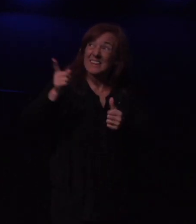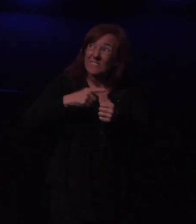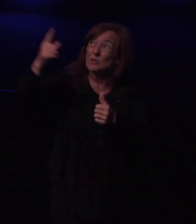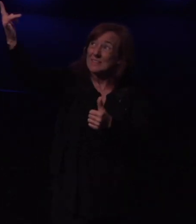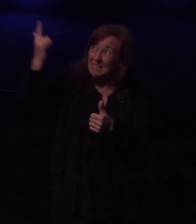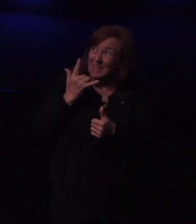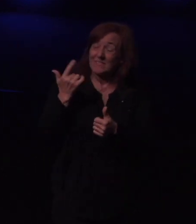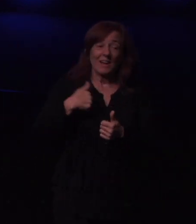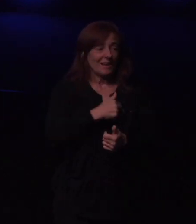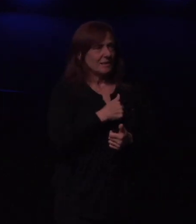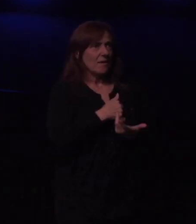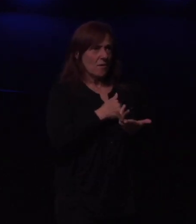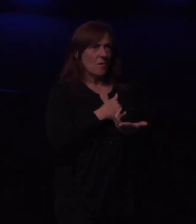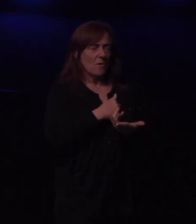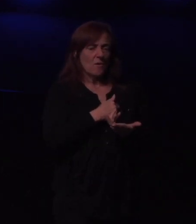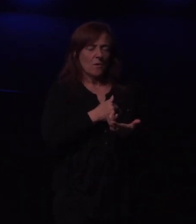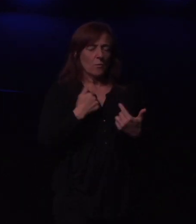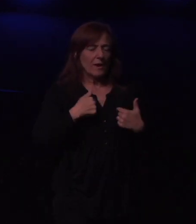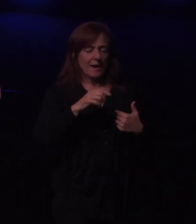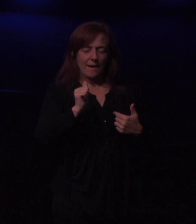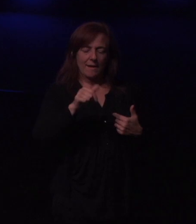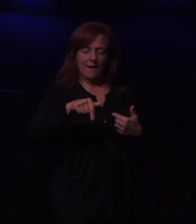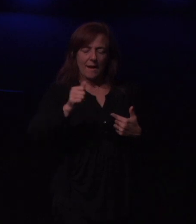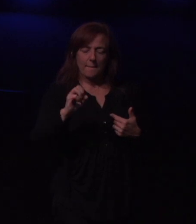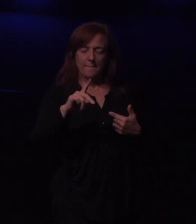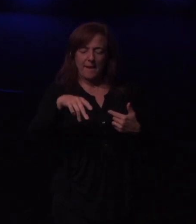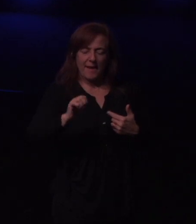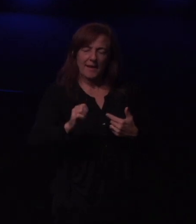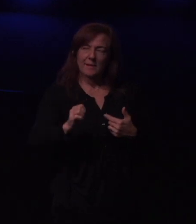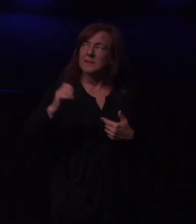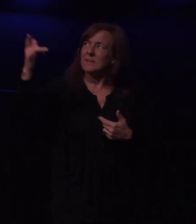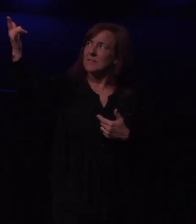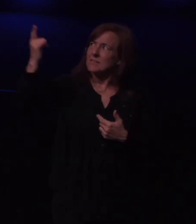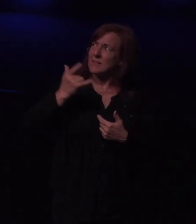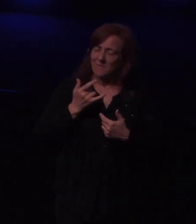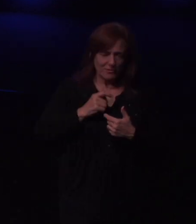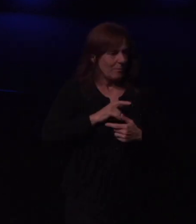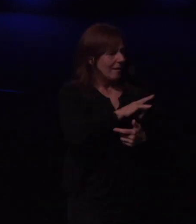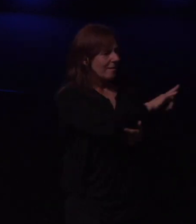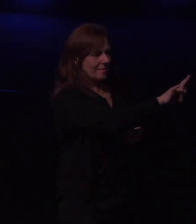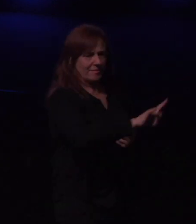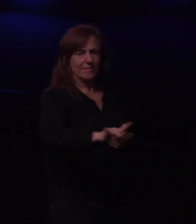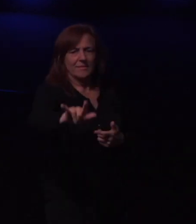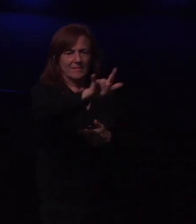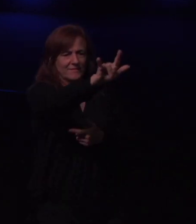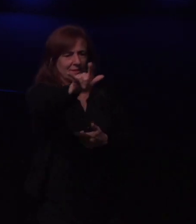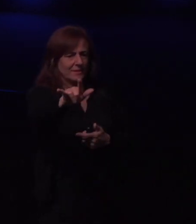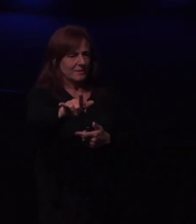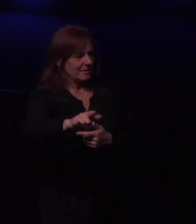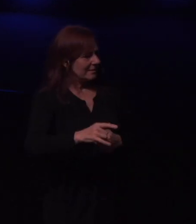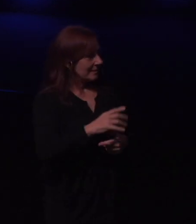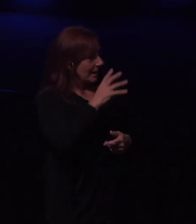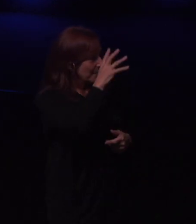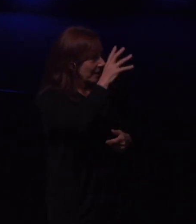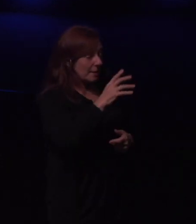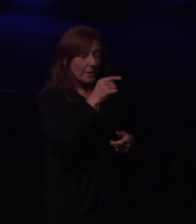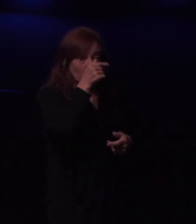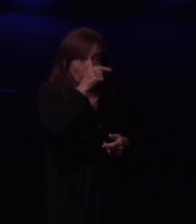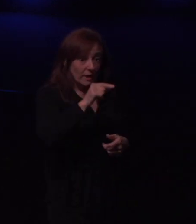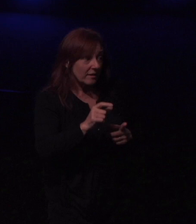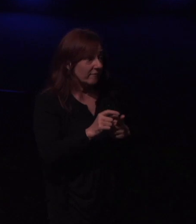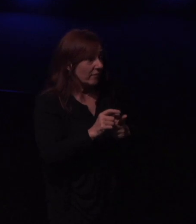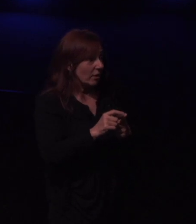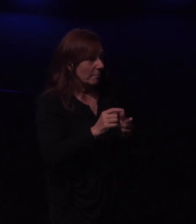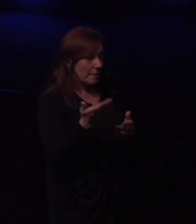loved us. We agape each other because he first agaped us. Did I just make a Greek verb